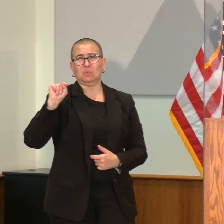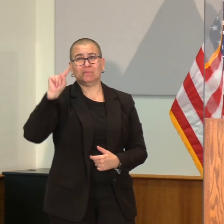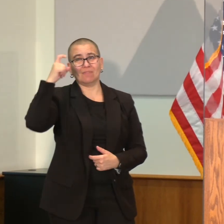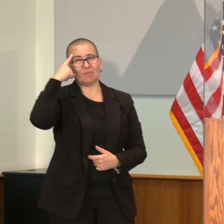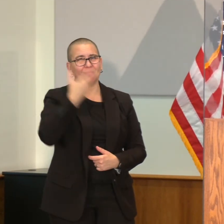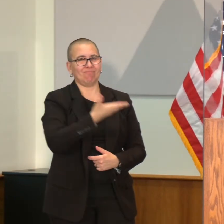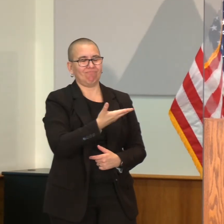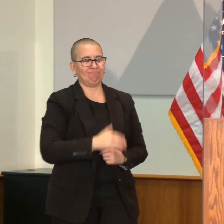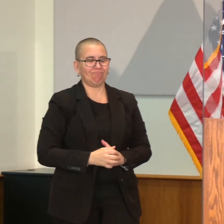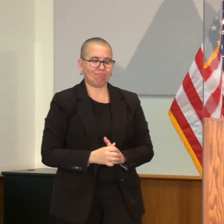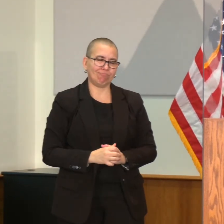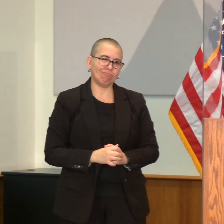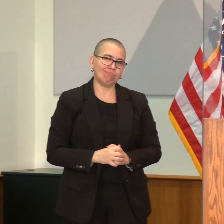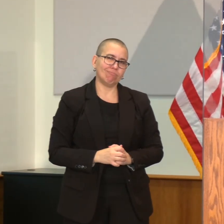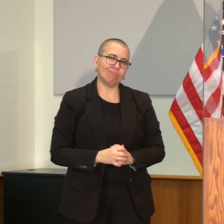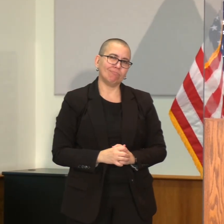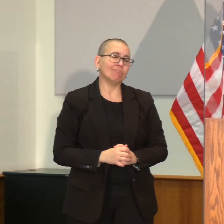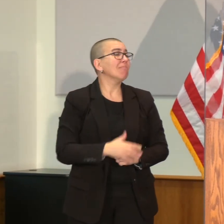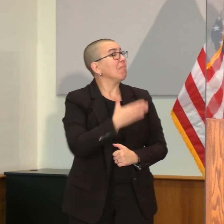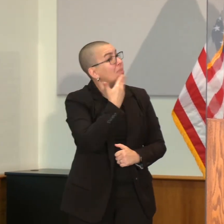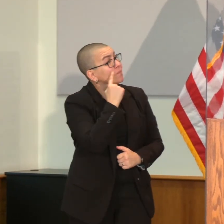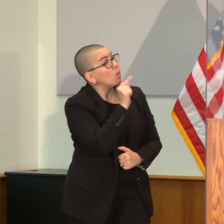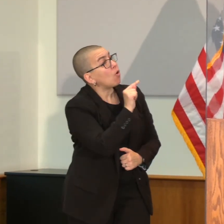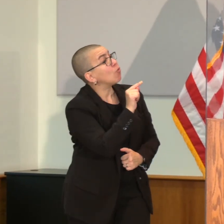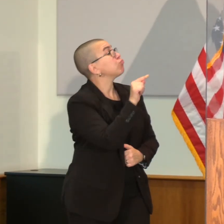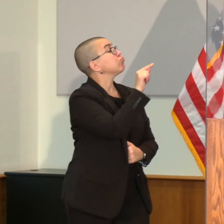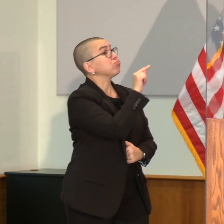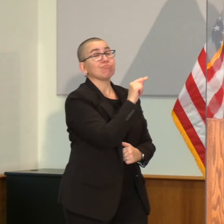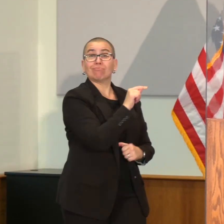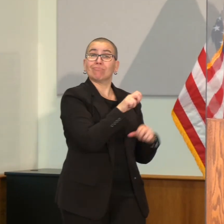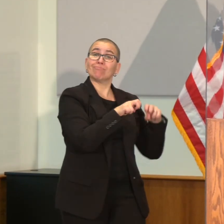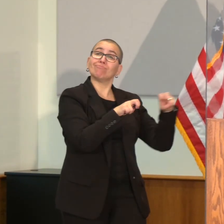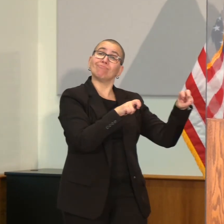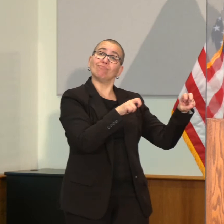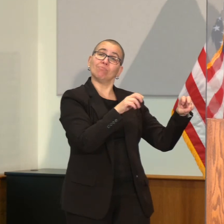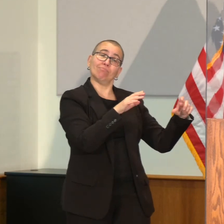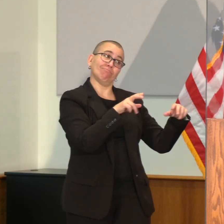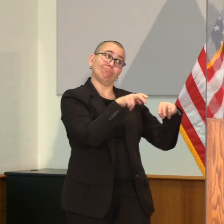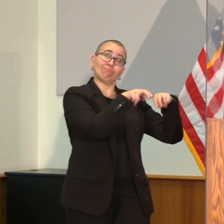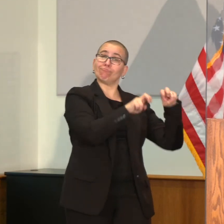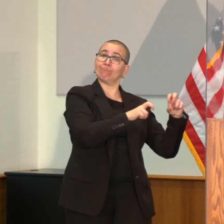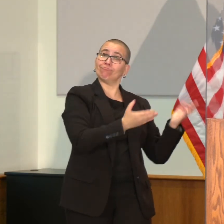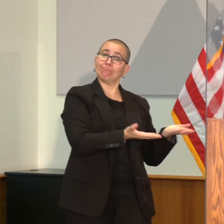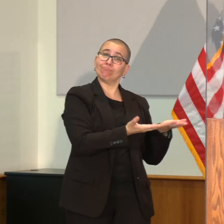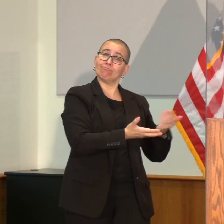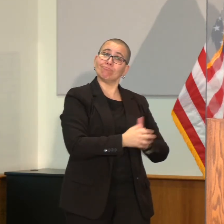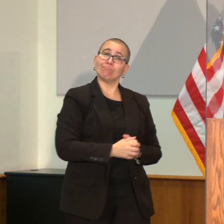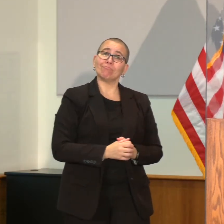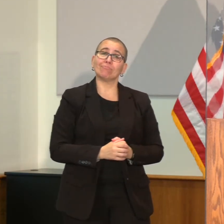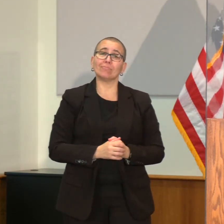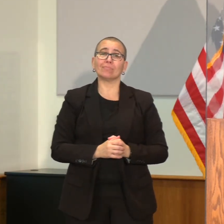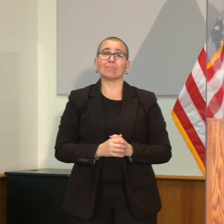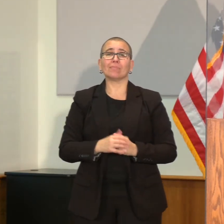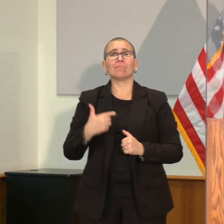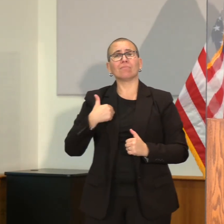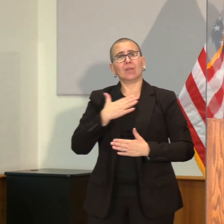you to all of my other colleagues that are here. And I appreciate the opportunity to join